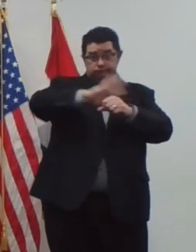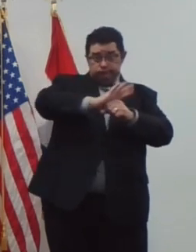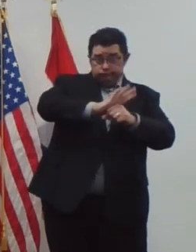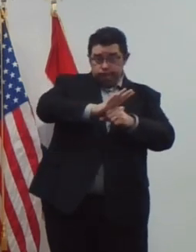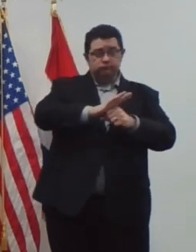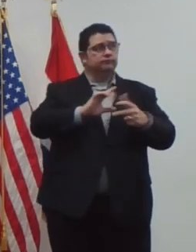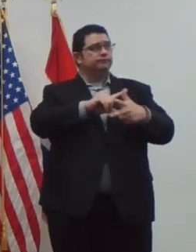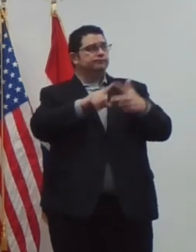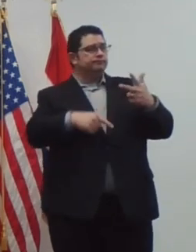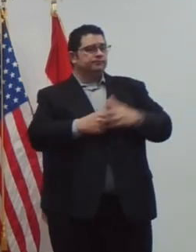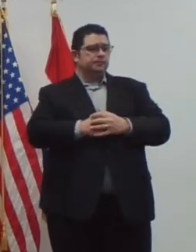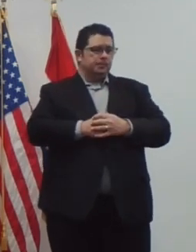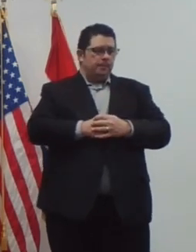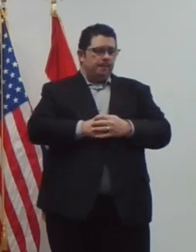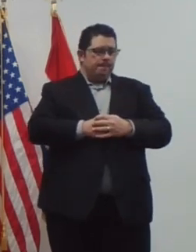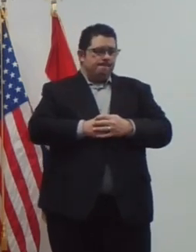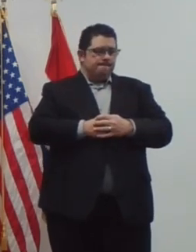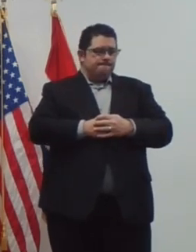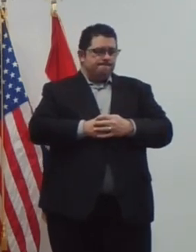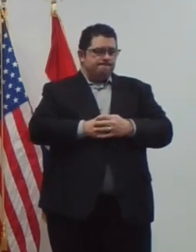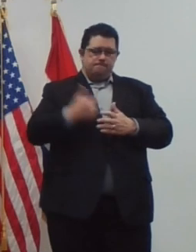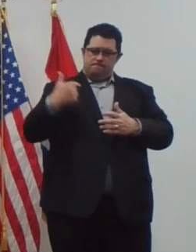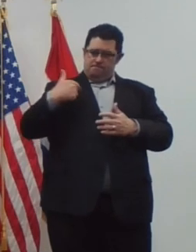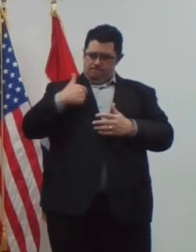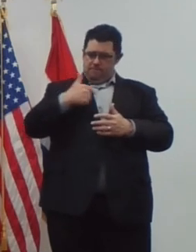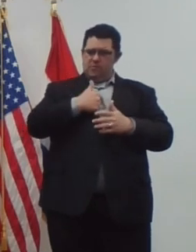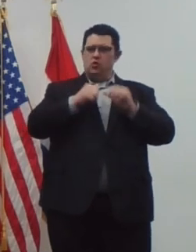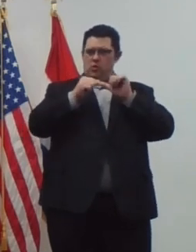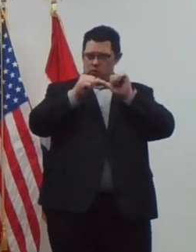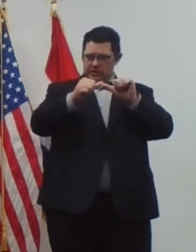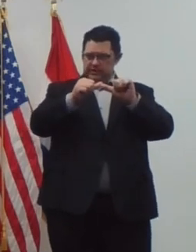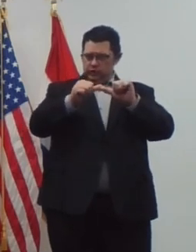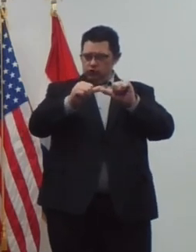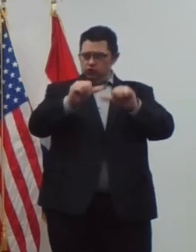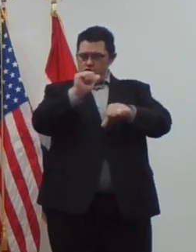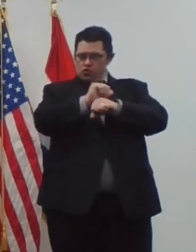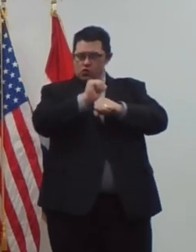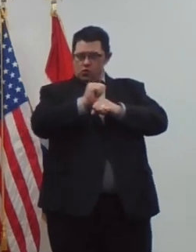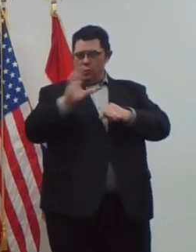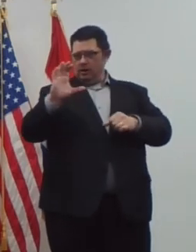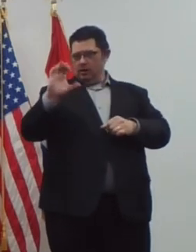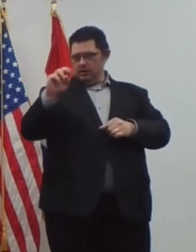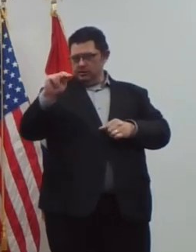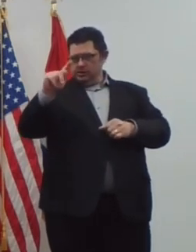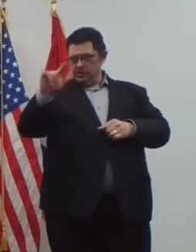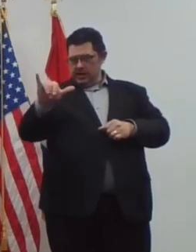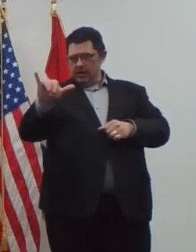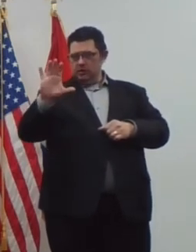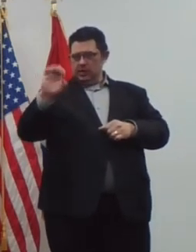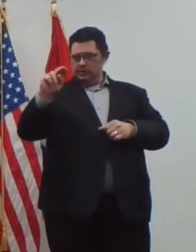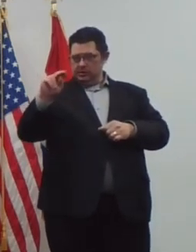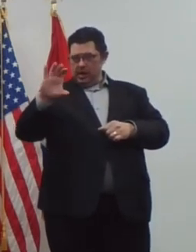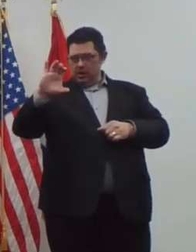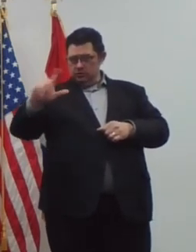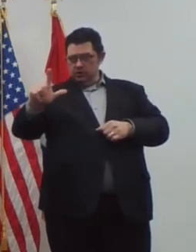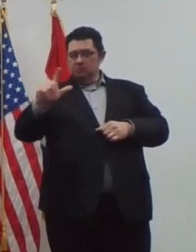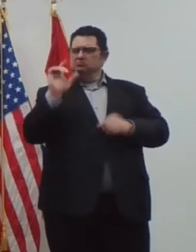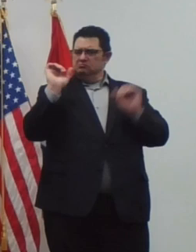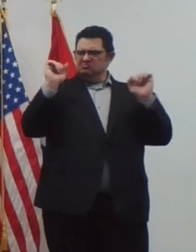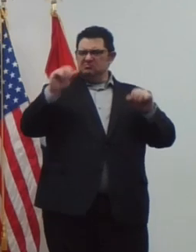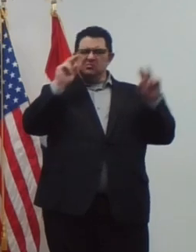We'll continue to work with our county council as we identify those goals, and you can follow along on our transparency portal